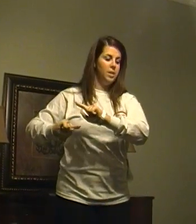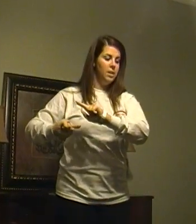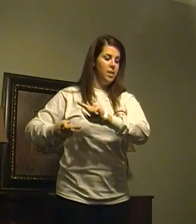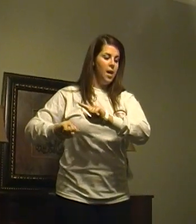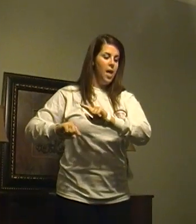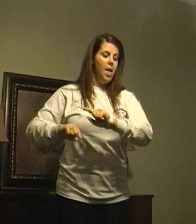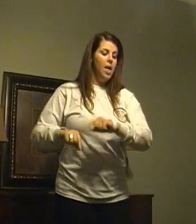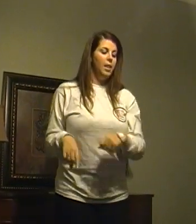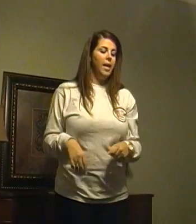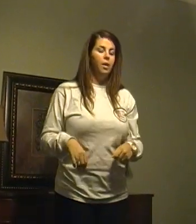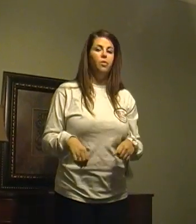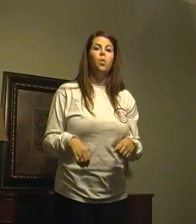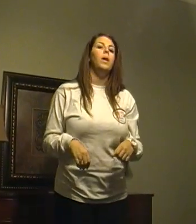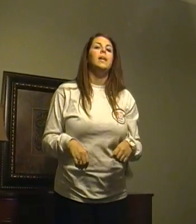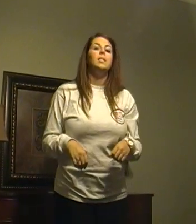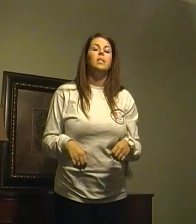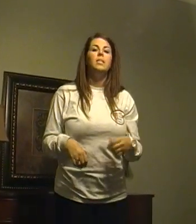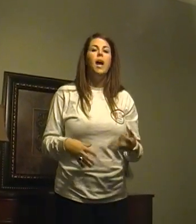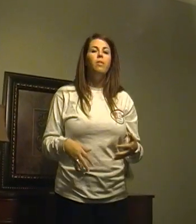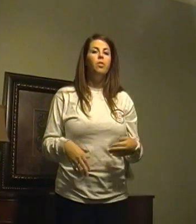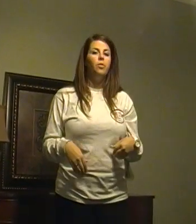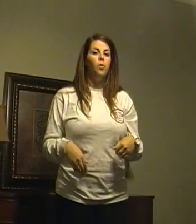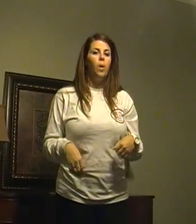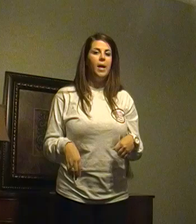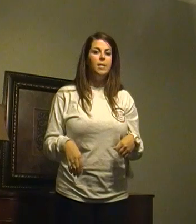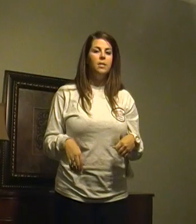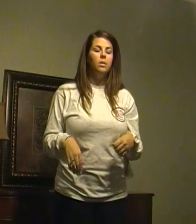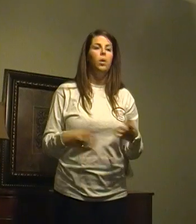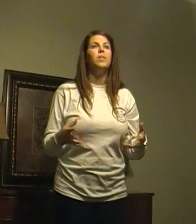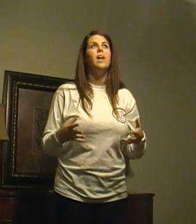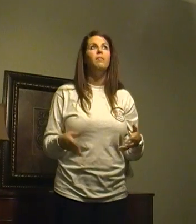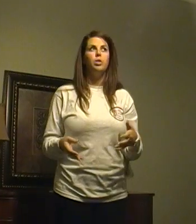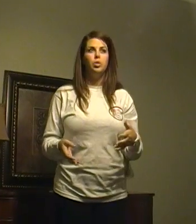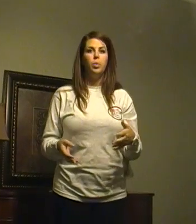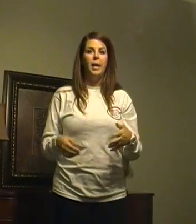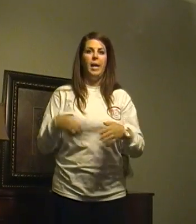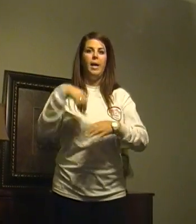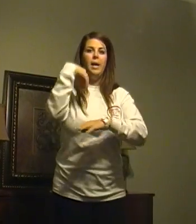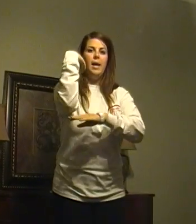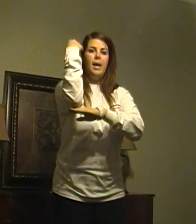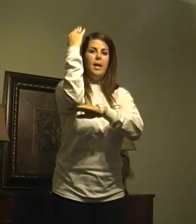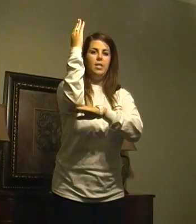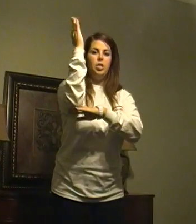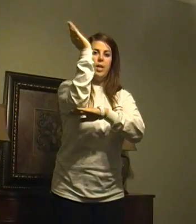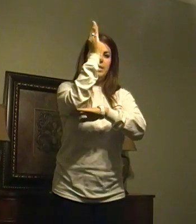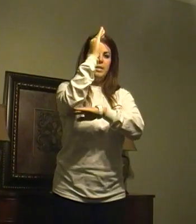rotations, like a forest. The sign for forest, well, the sign for tree is just,